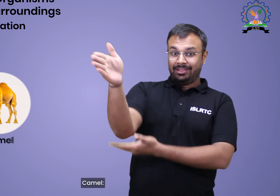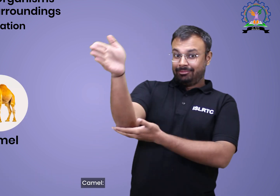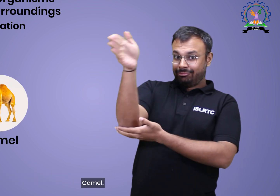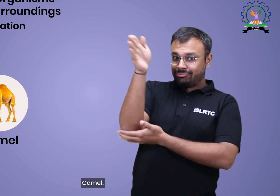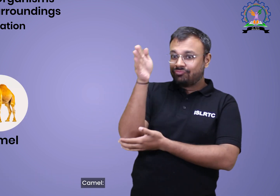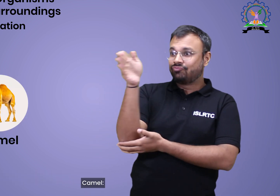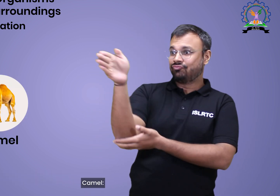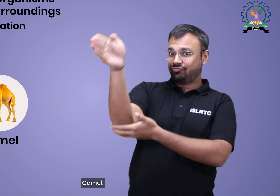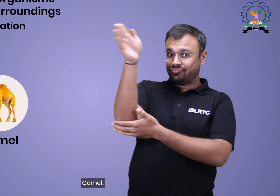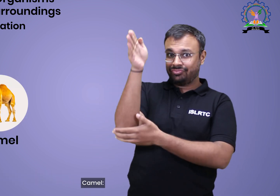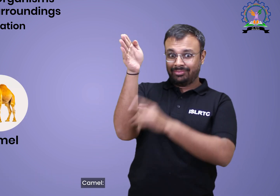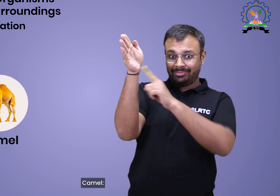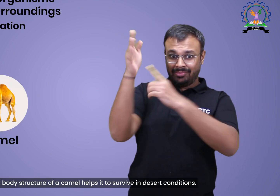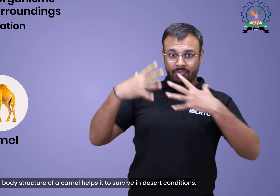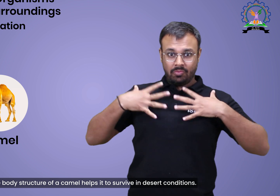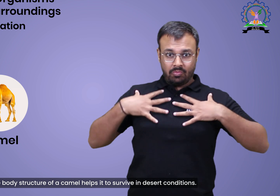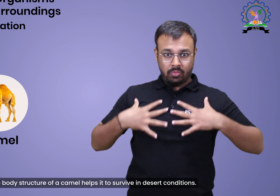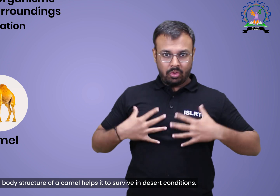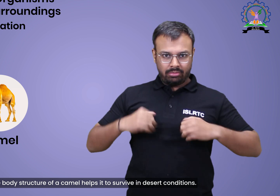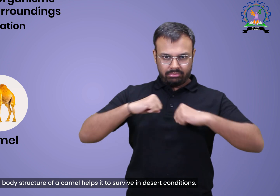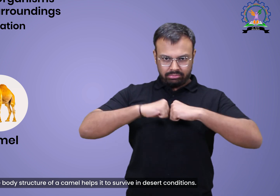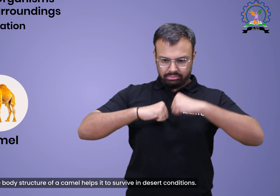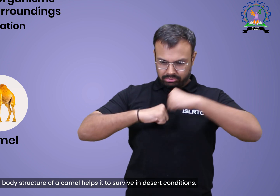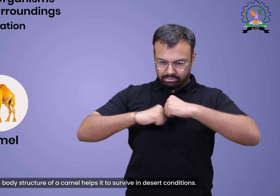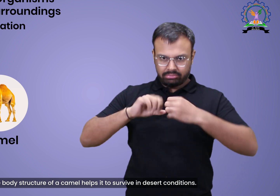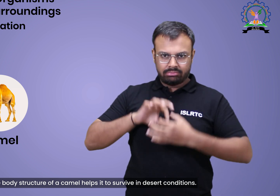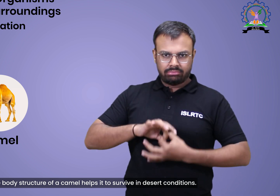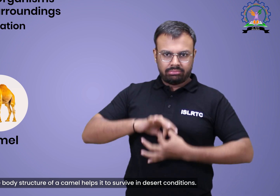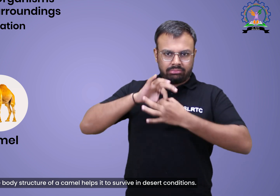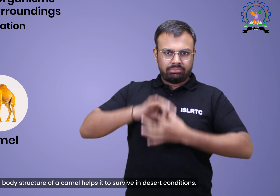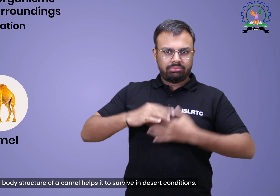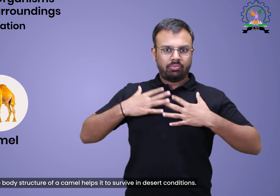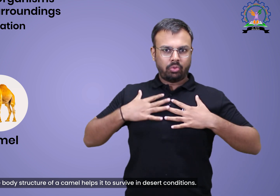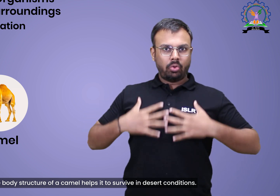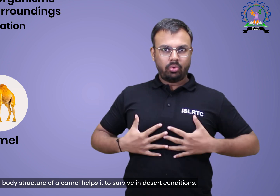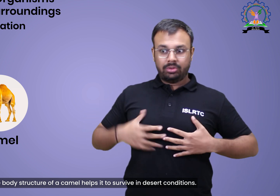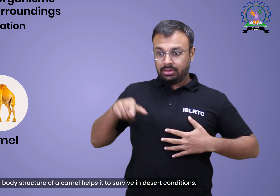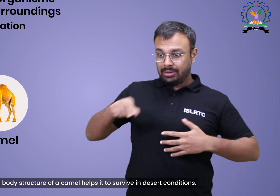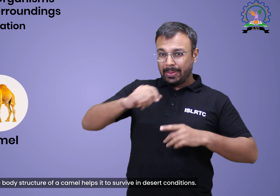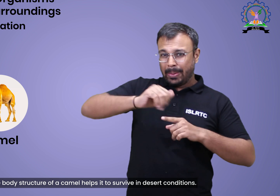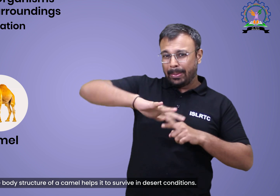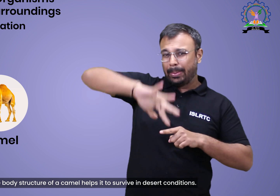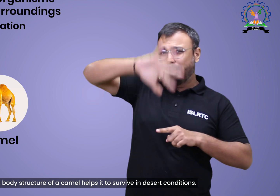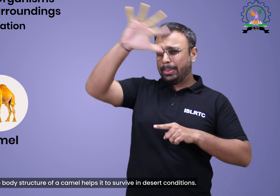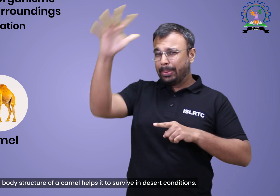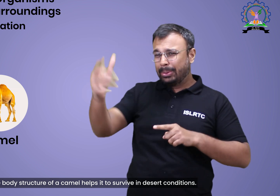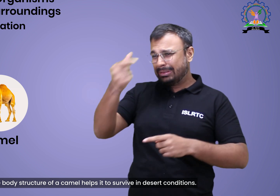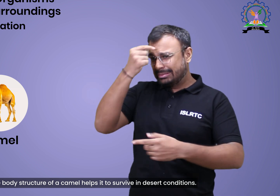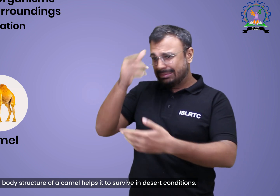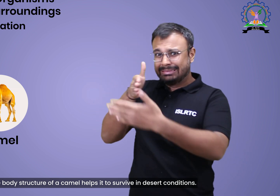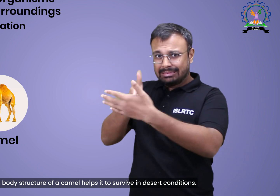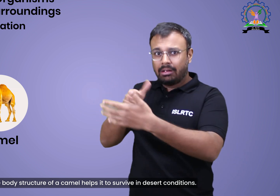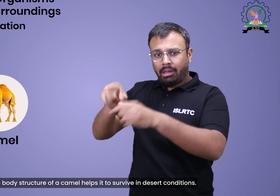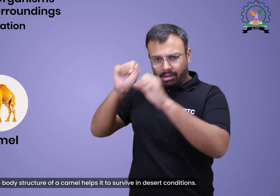Camel. The body structure of a camel helps it to survive in desert conditions.